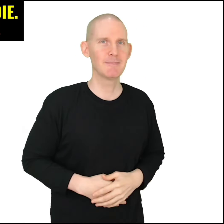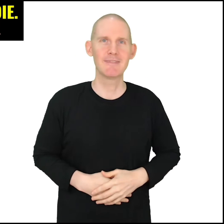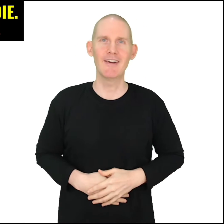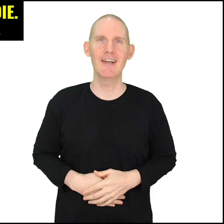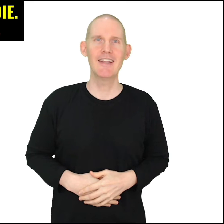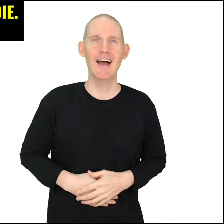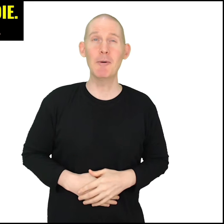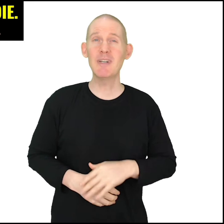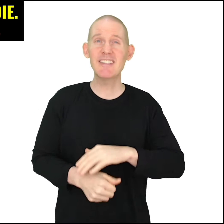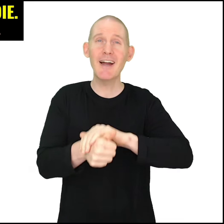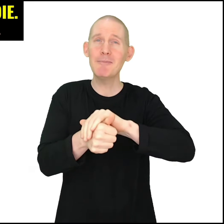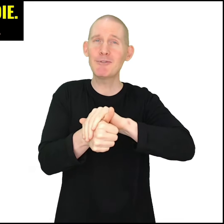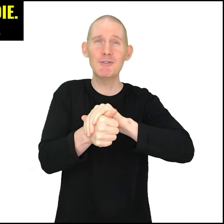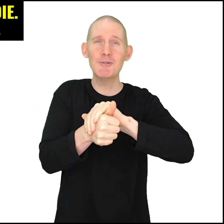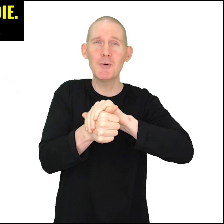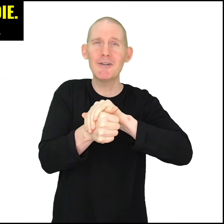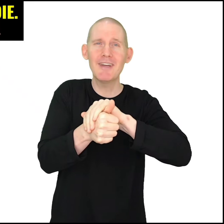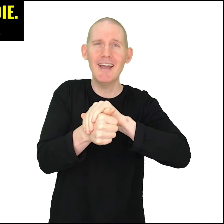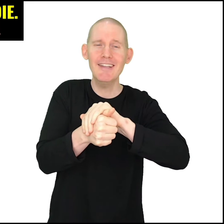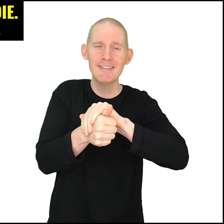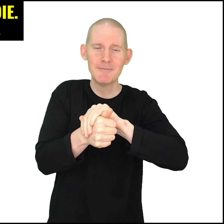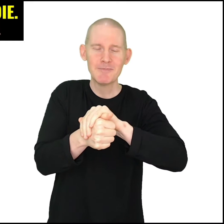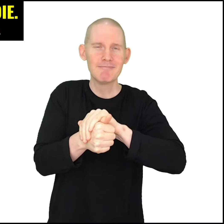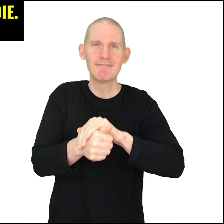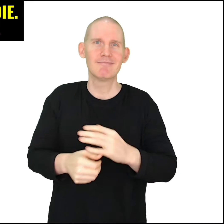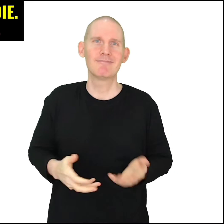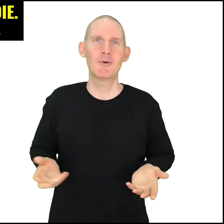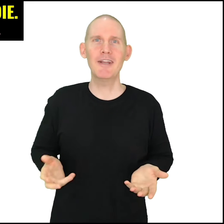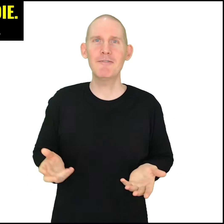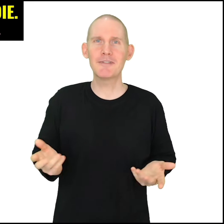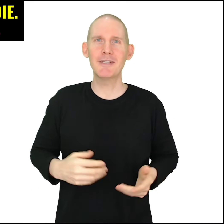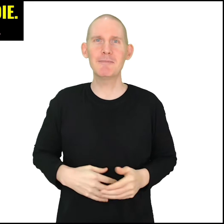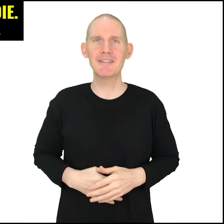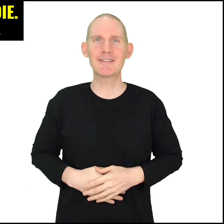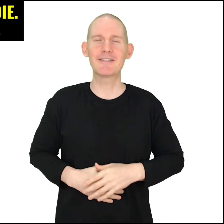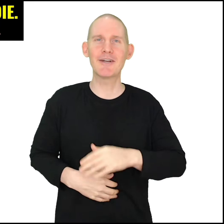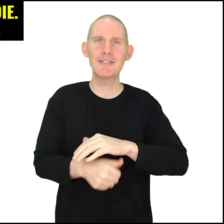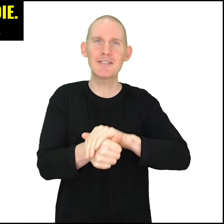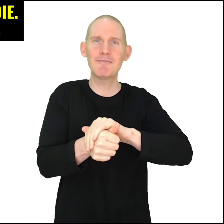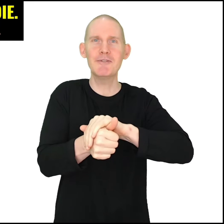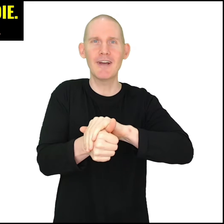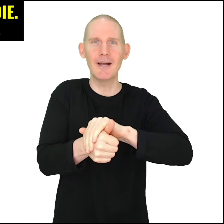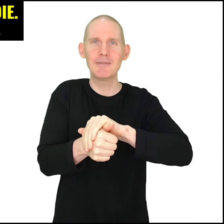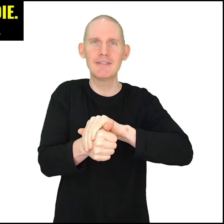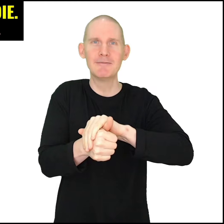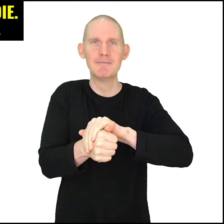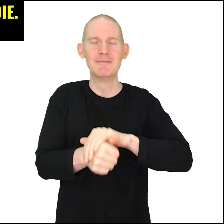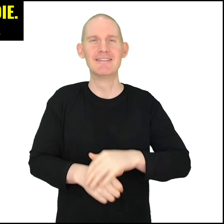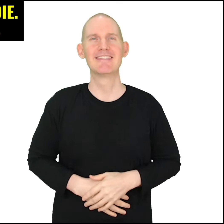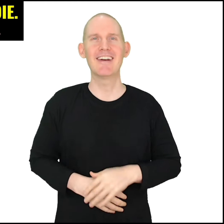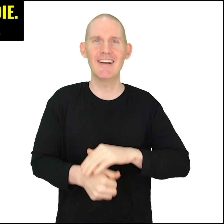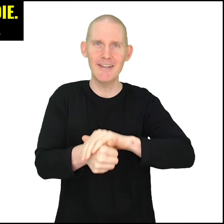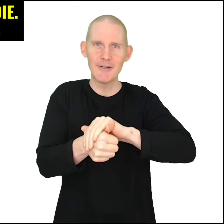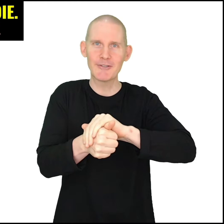All right, how many times should you wiggle the head? Whatever seems necessary, just a few times. All right,